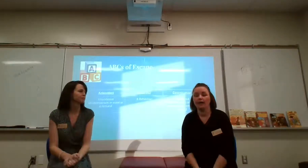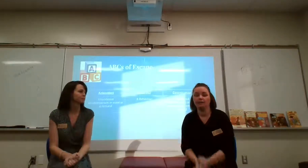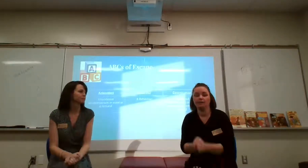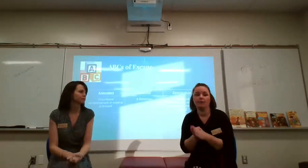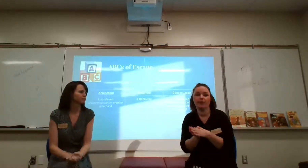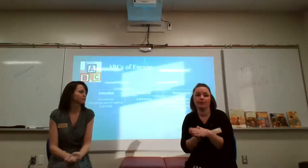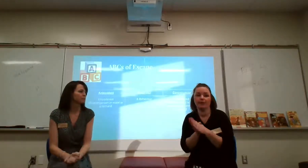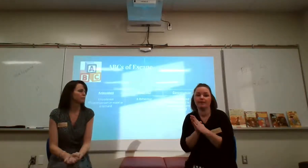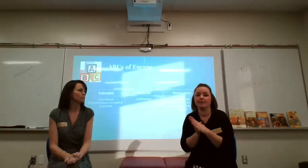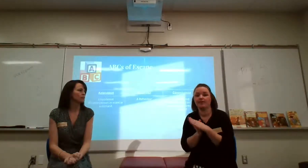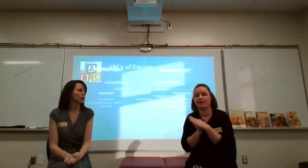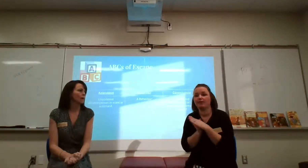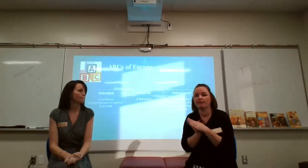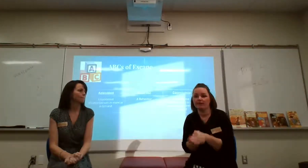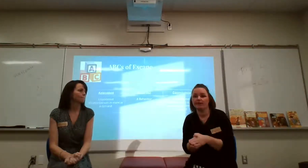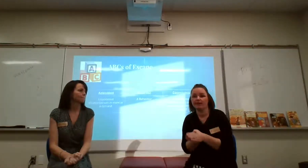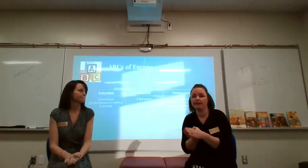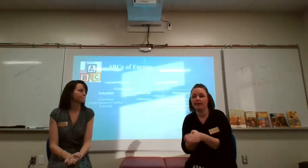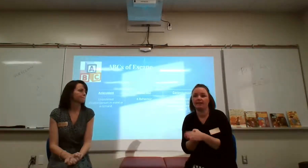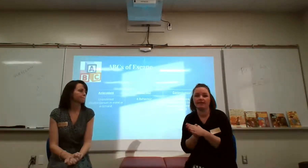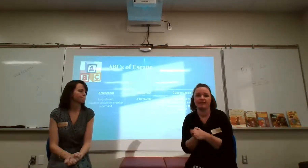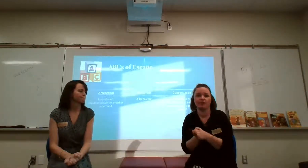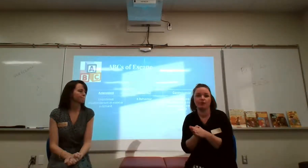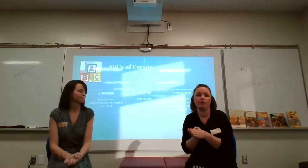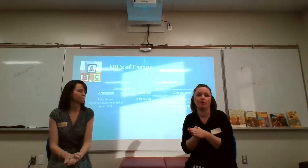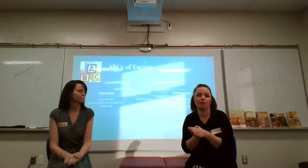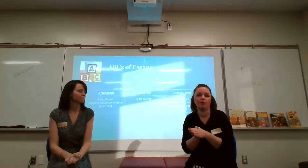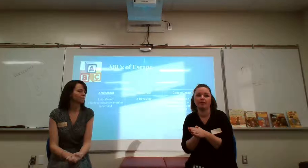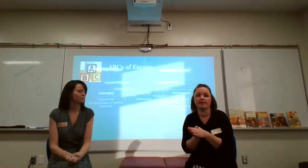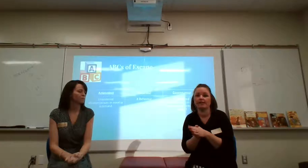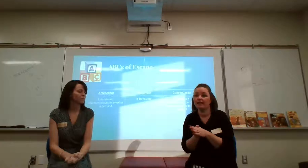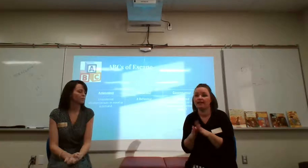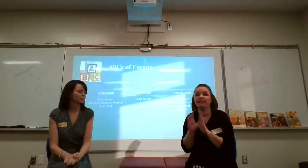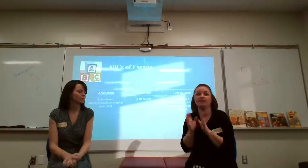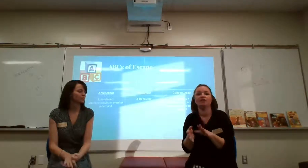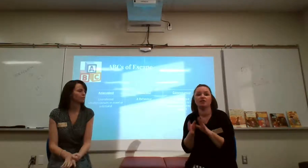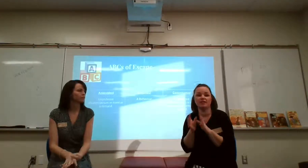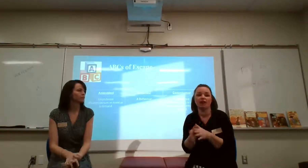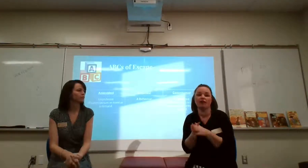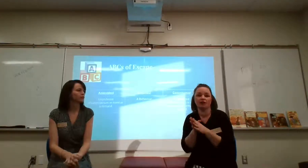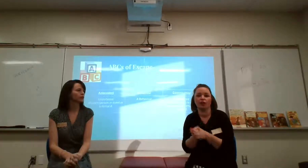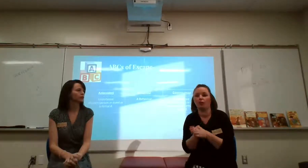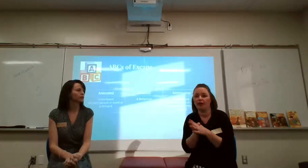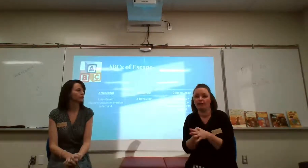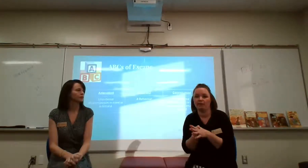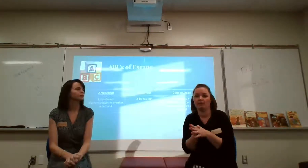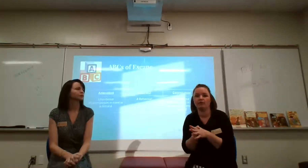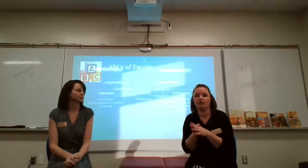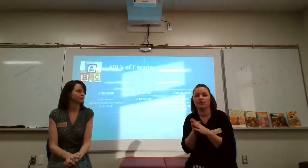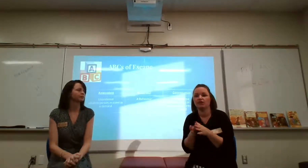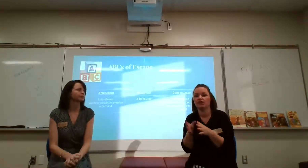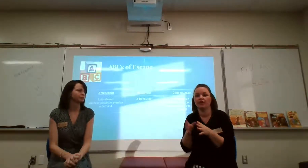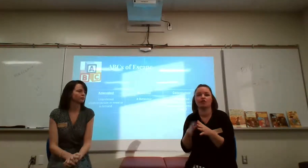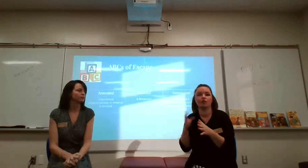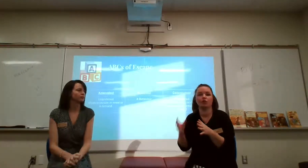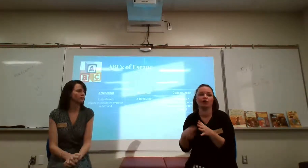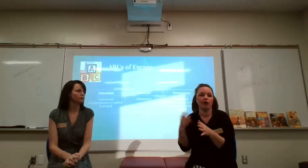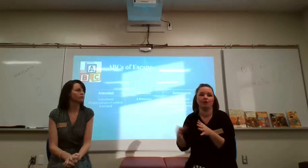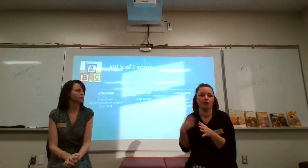often when we're coming in, especially from something like escape and attention, what we're going to notice is that function's not going to go away, right? So it's not like the child's no longer ever going to want